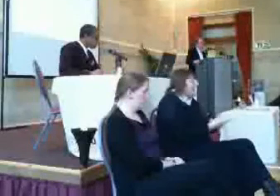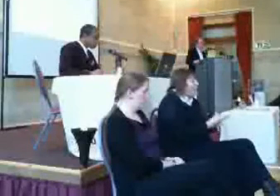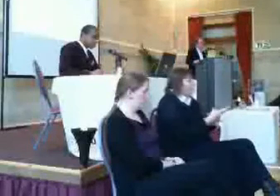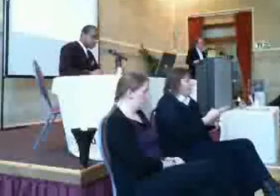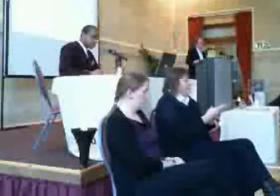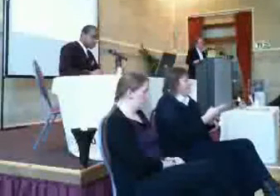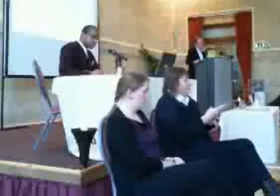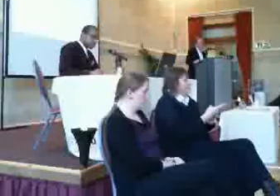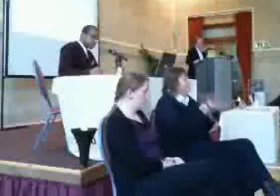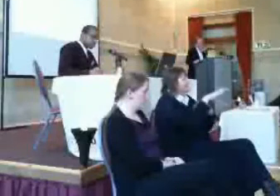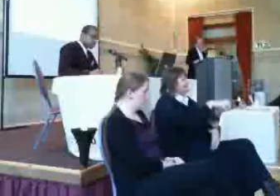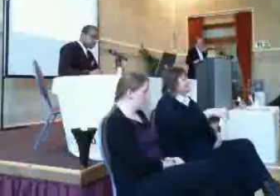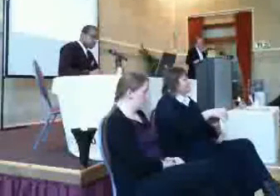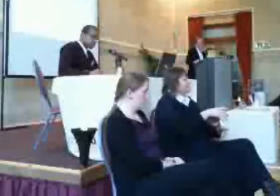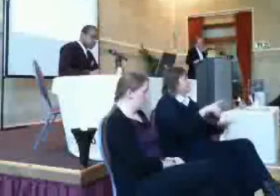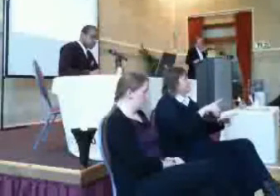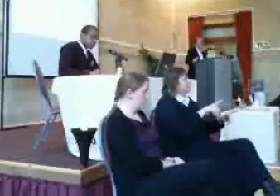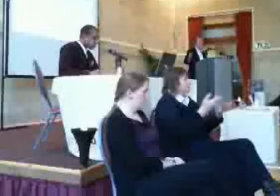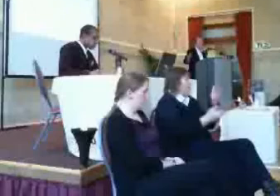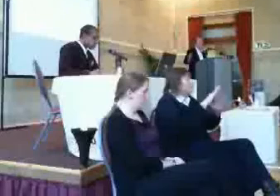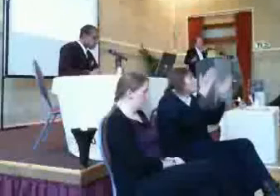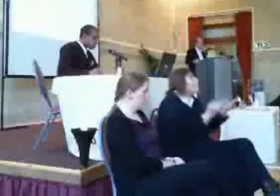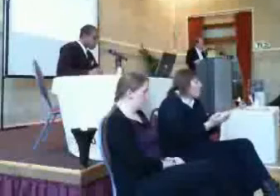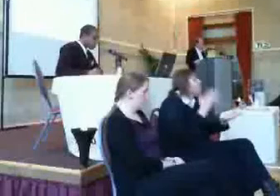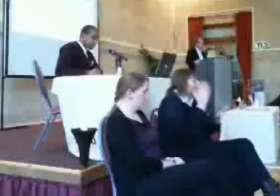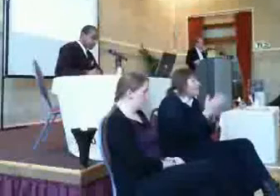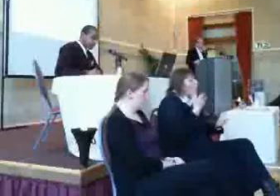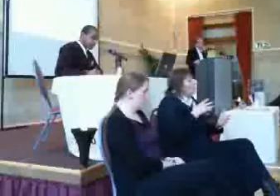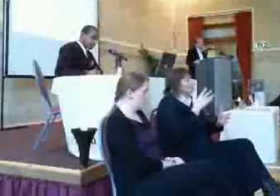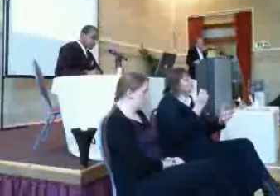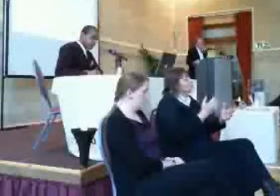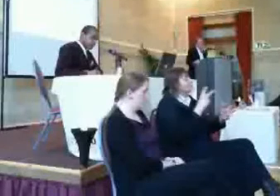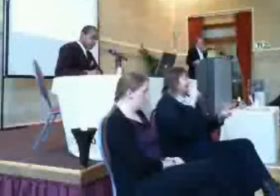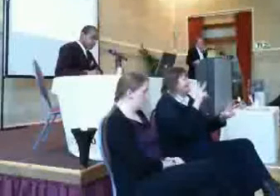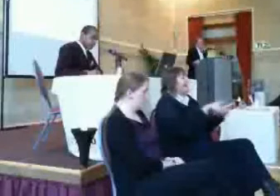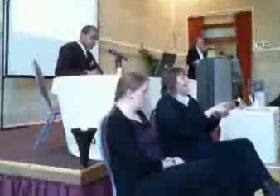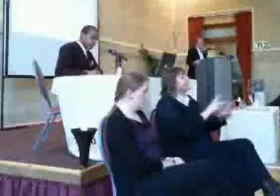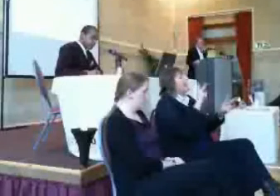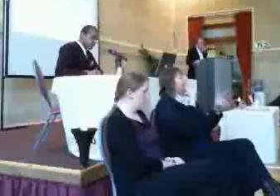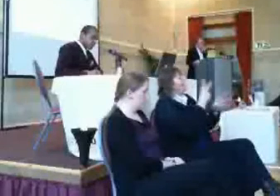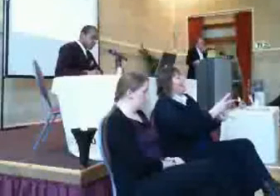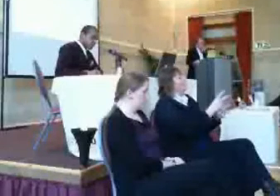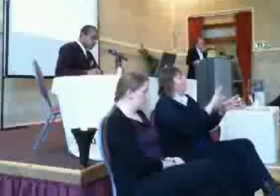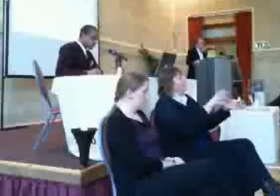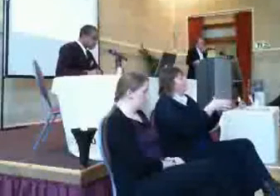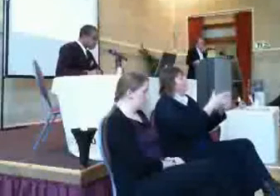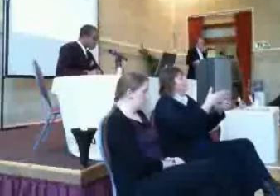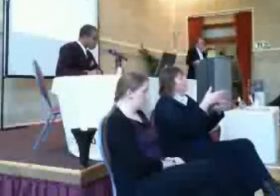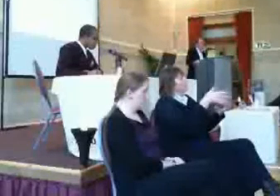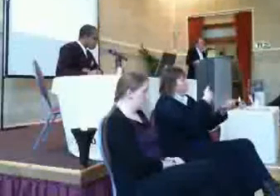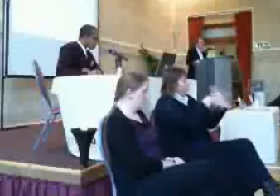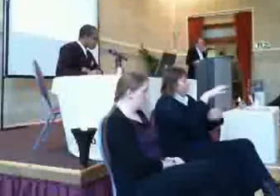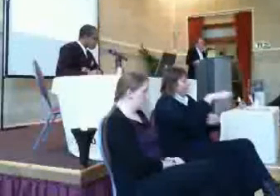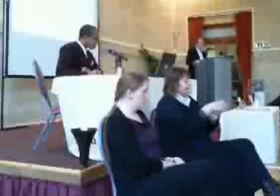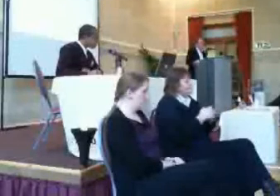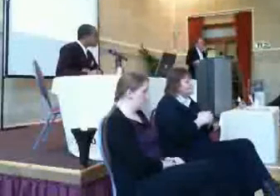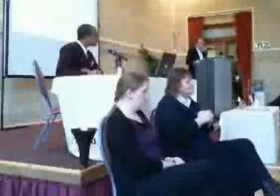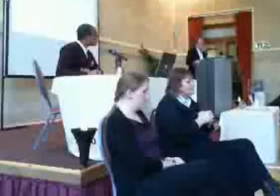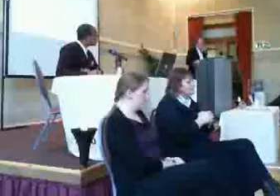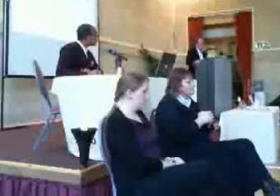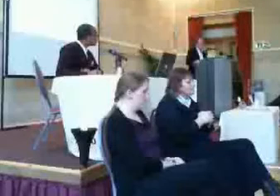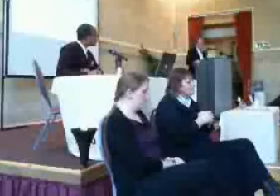want us to be a welcoming city, and I say that in all sense of the meaning of the word. When people first